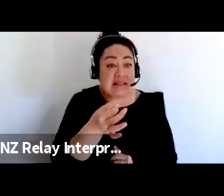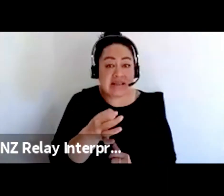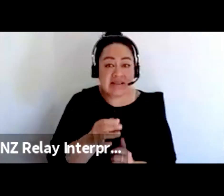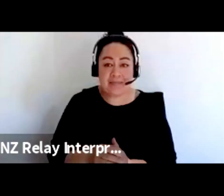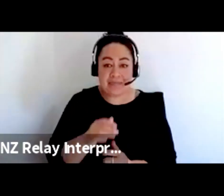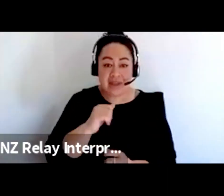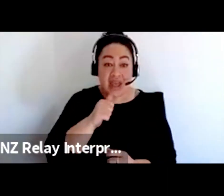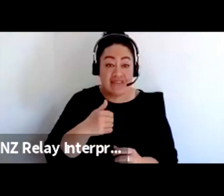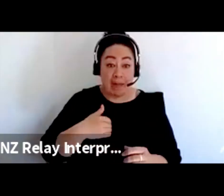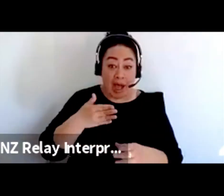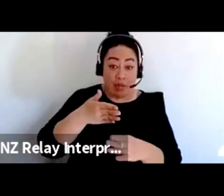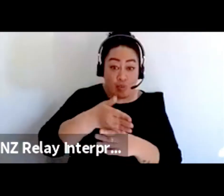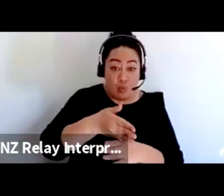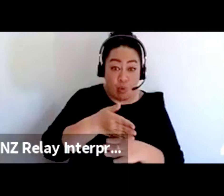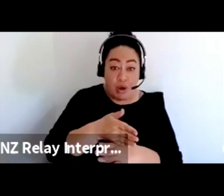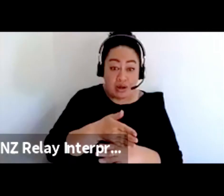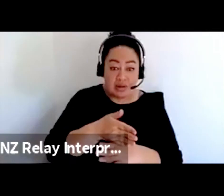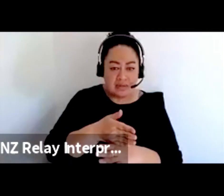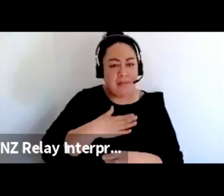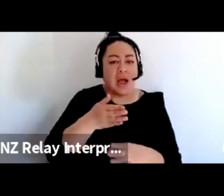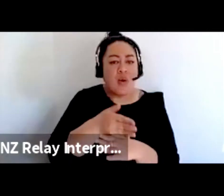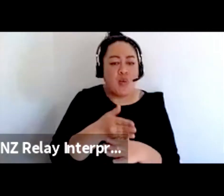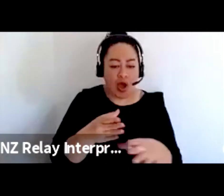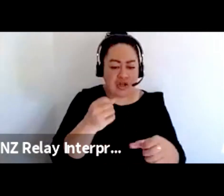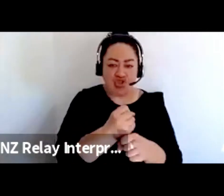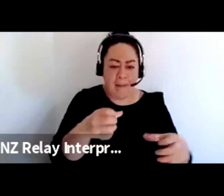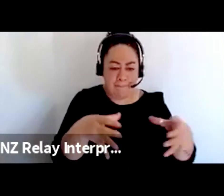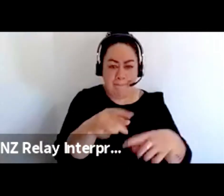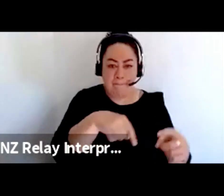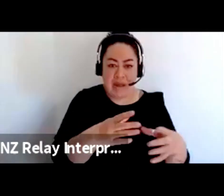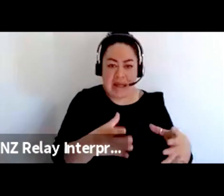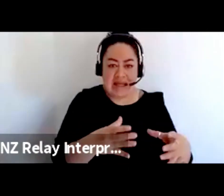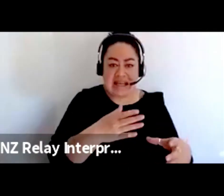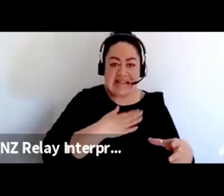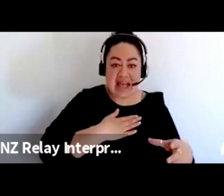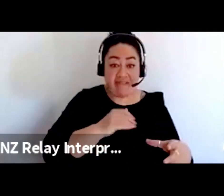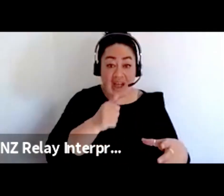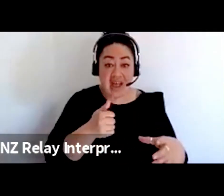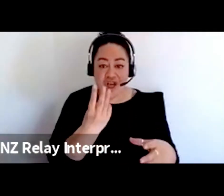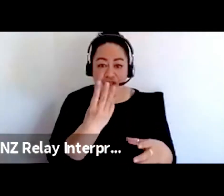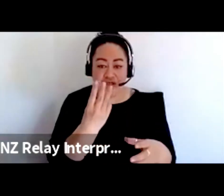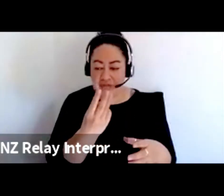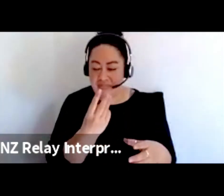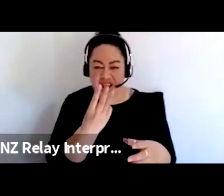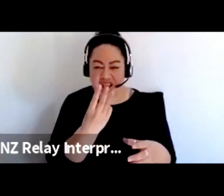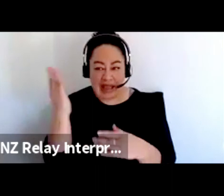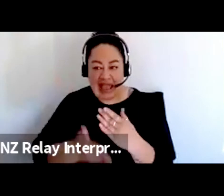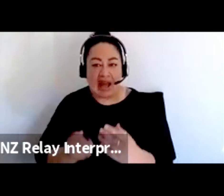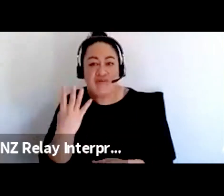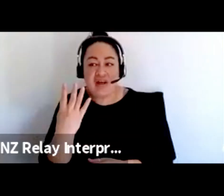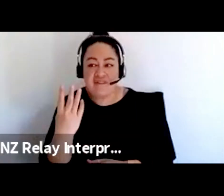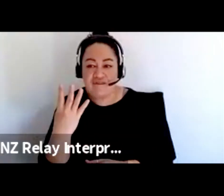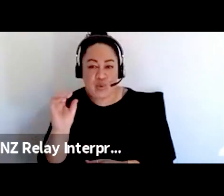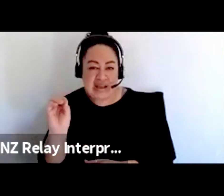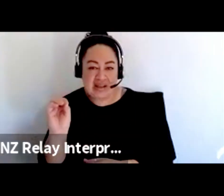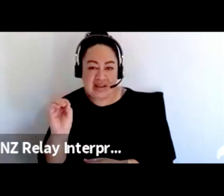if 4 out of 30 staff have not been vaccinated because of their religious beliefs, and one